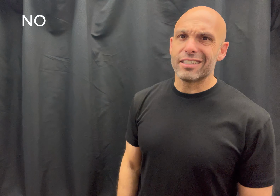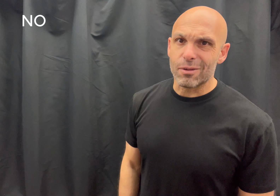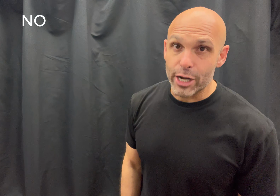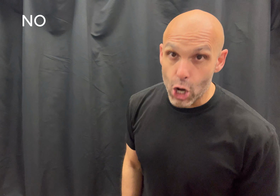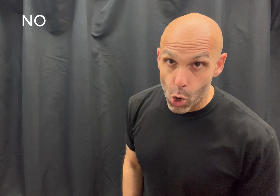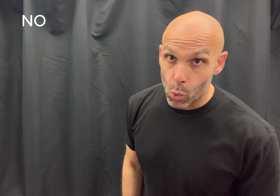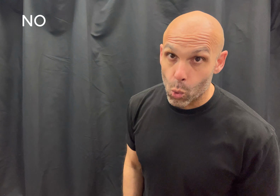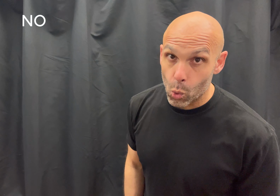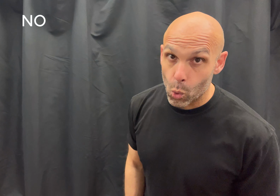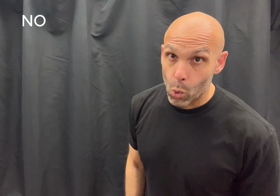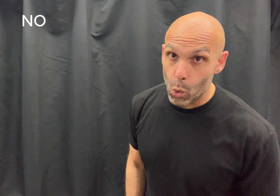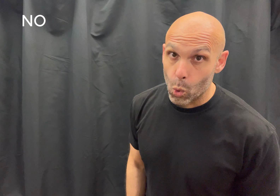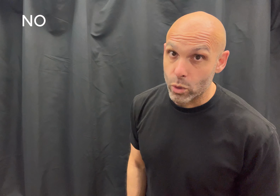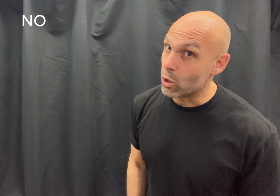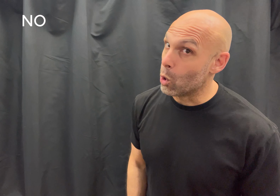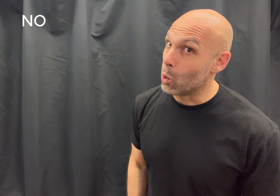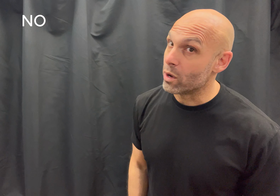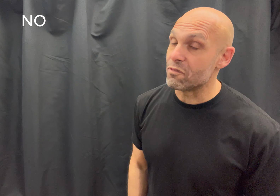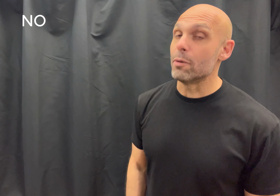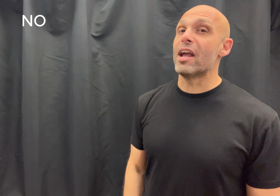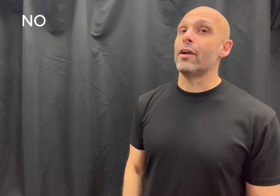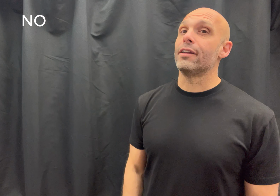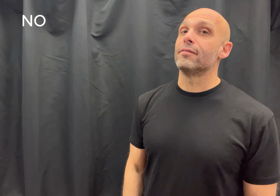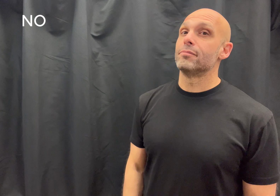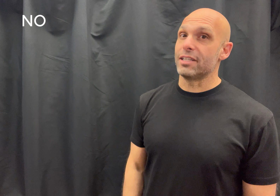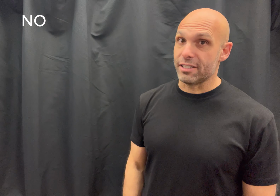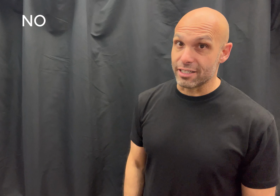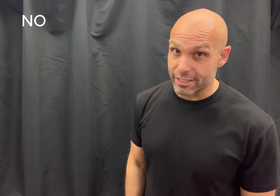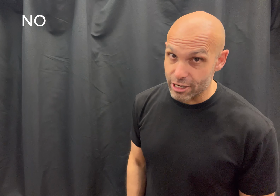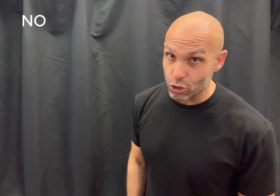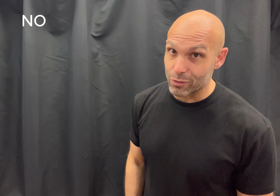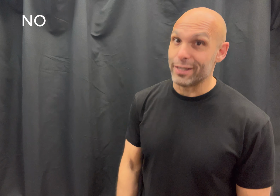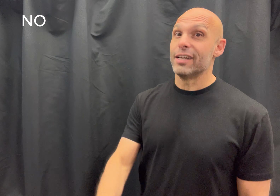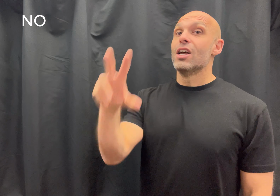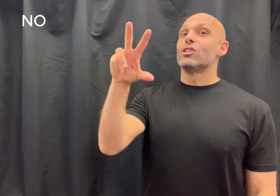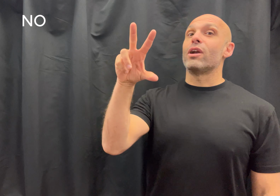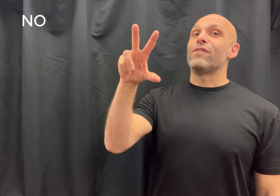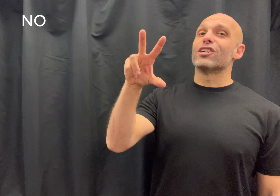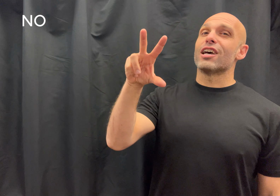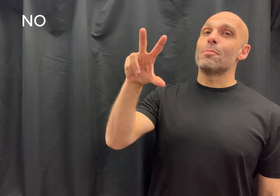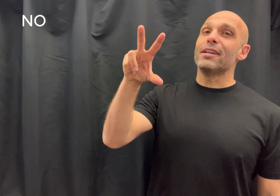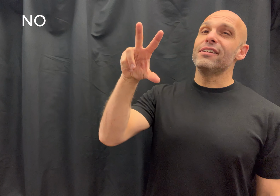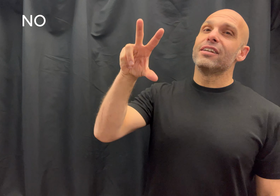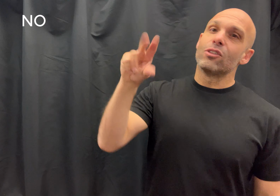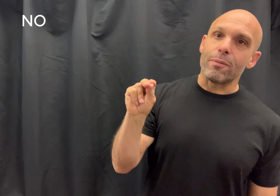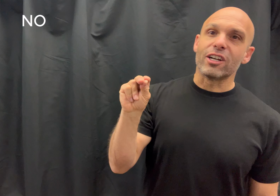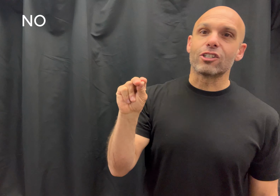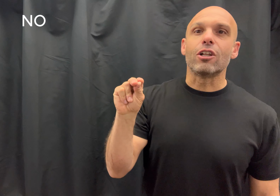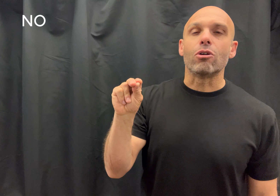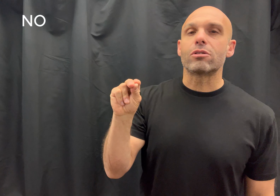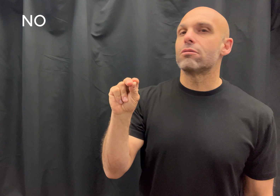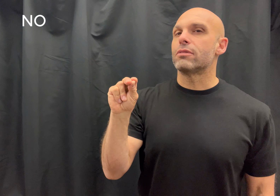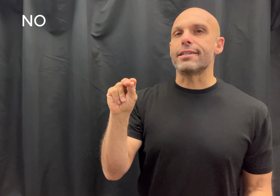someone no? No. If you're a parent, this is an essential one. 3 fingers opened, 3 fingers closed. That's